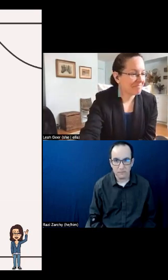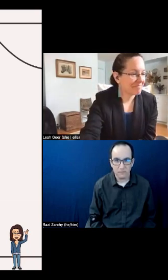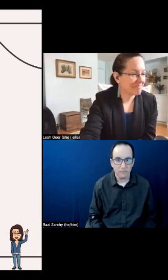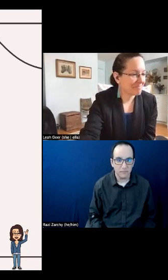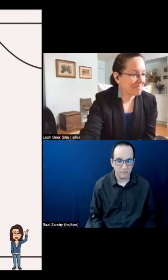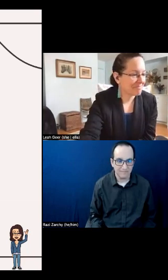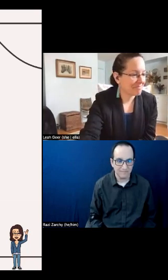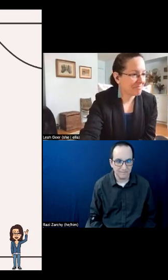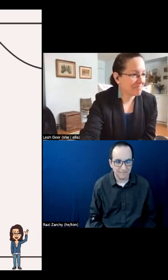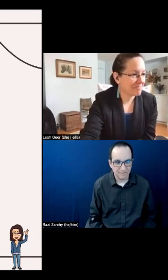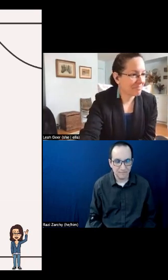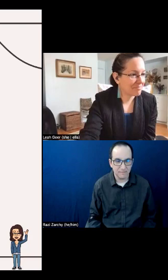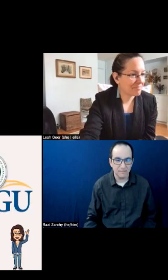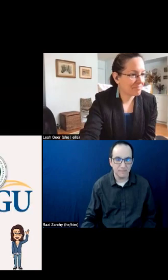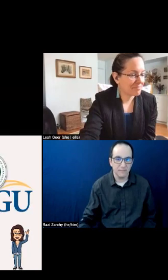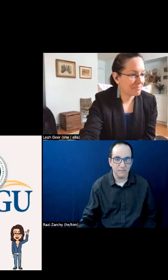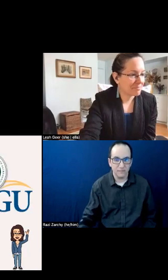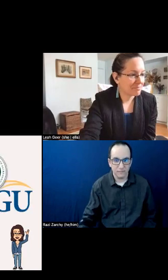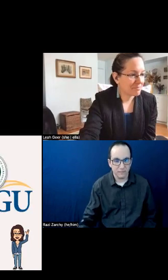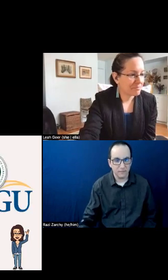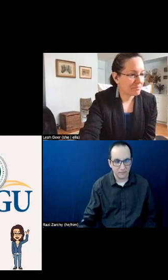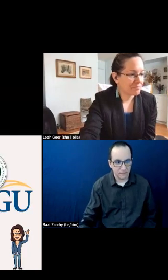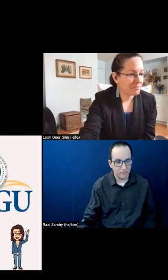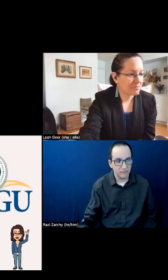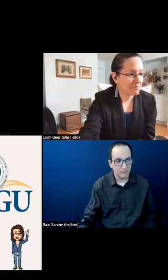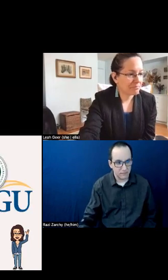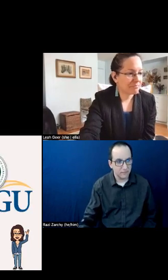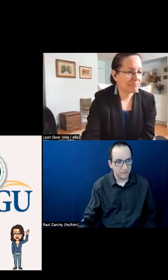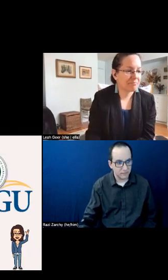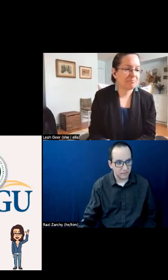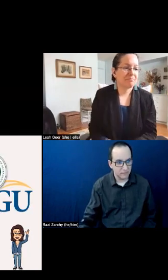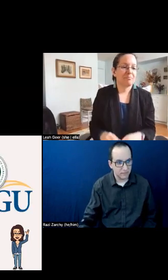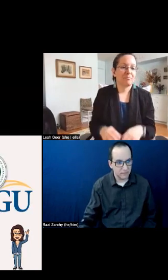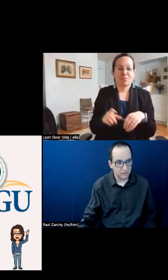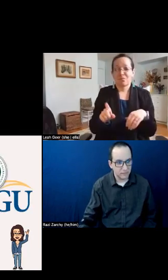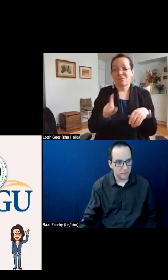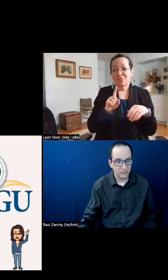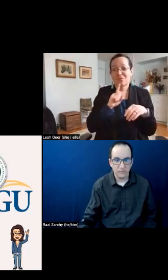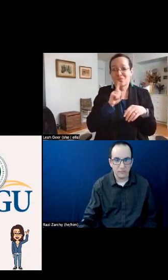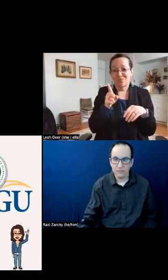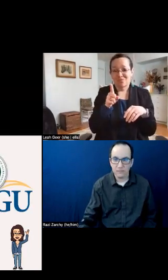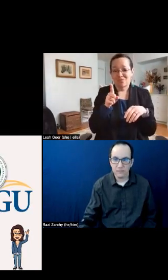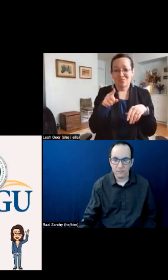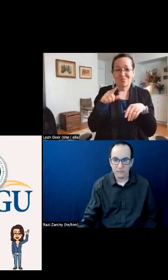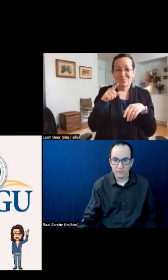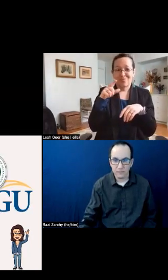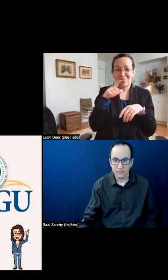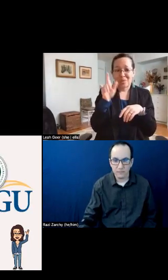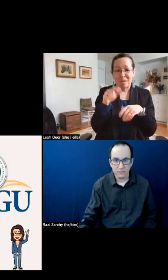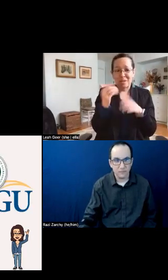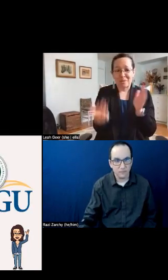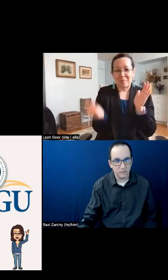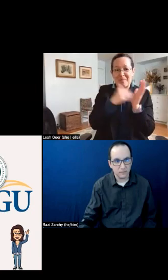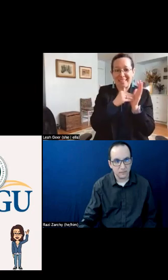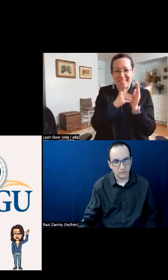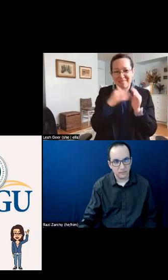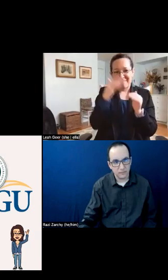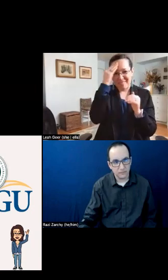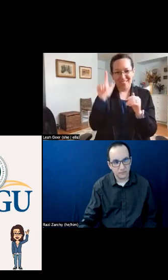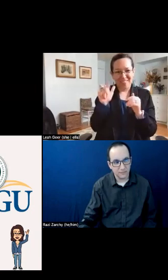of it. So I'll set the foundation, then Razi will help us to unpack that and bring it to life in your everyday practice.